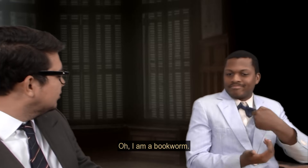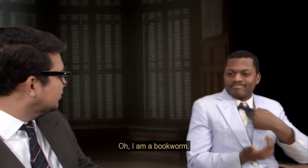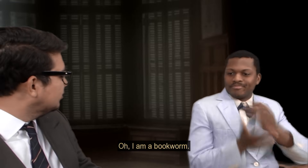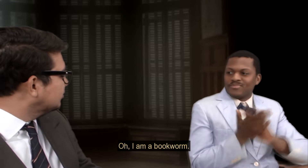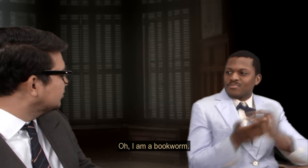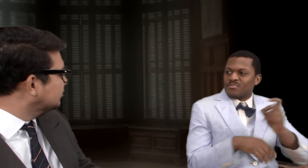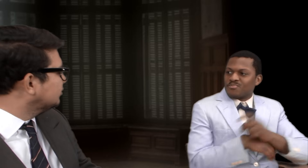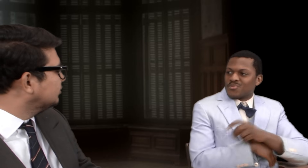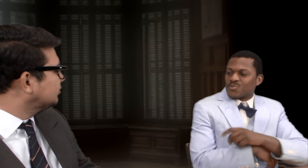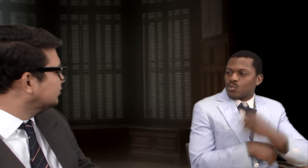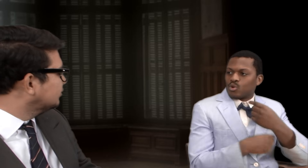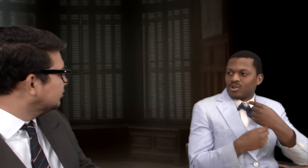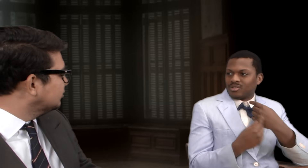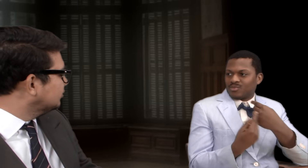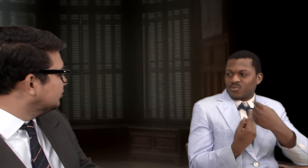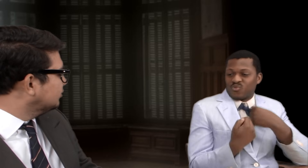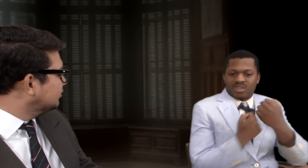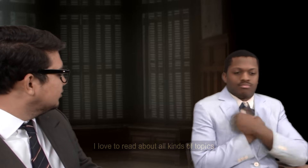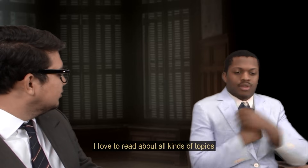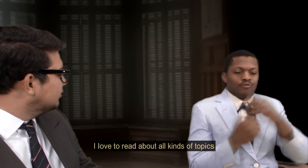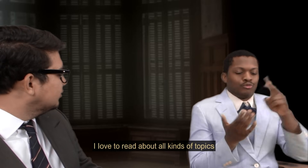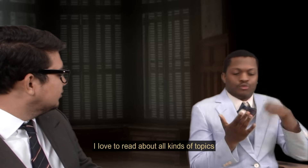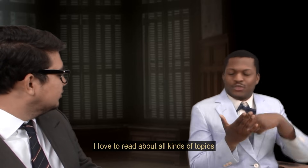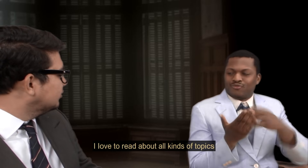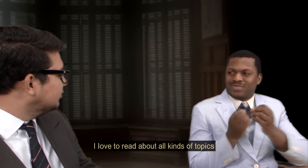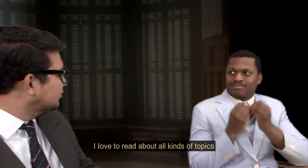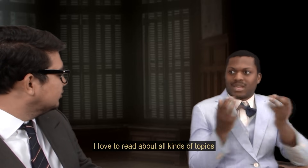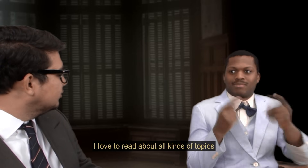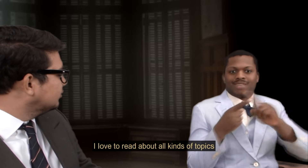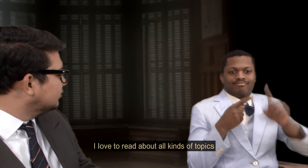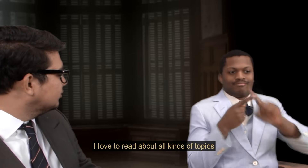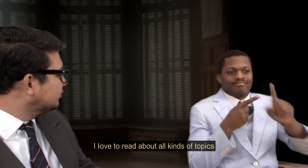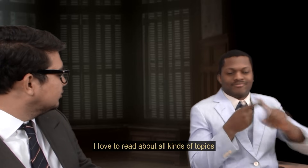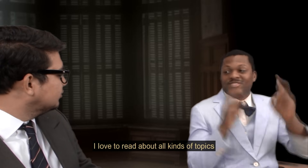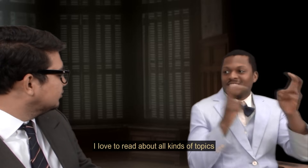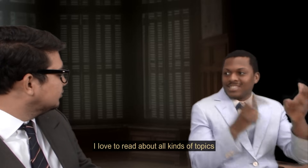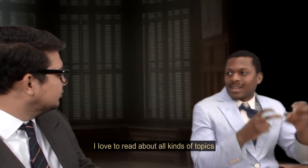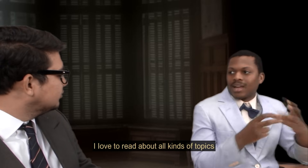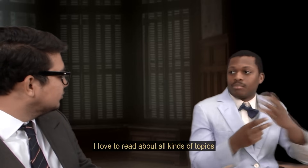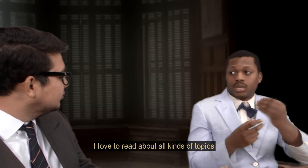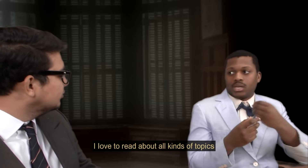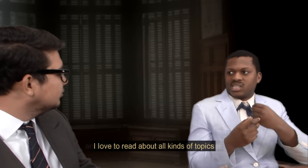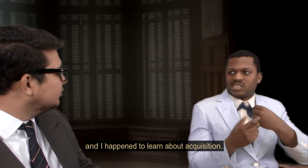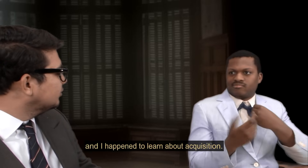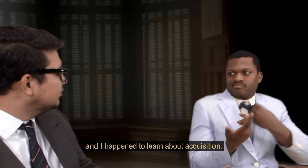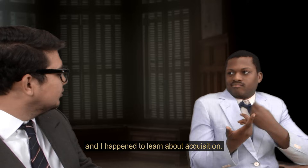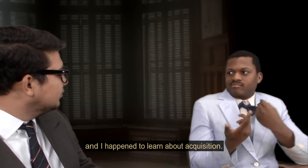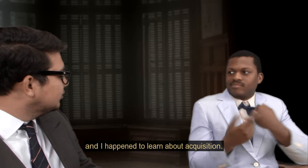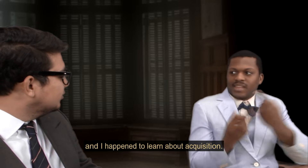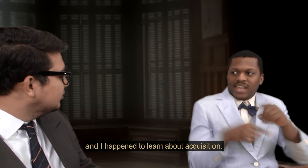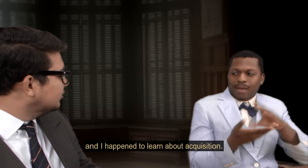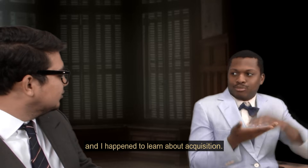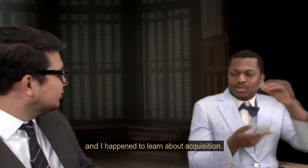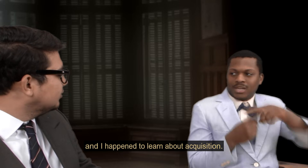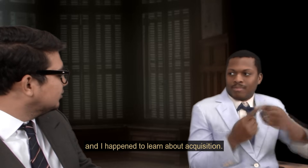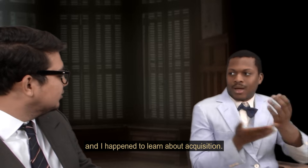a bookworm. I love to read about all kinds of topics, and I happen to learn about